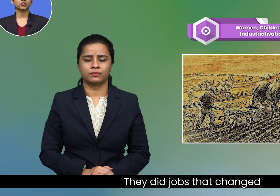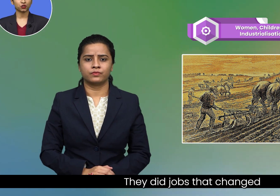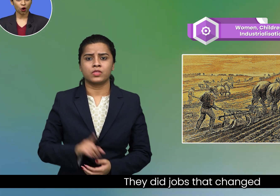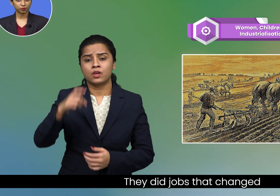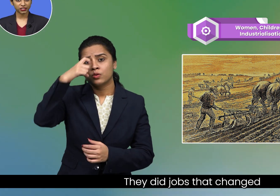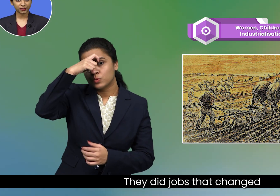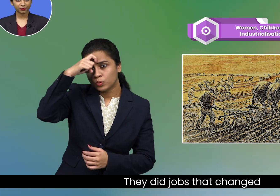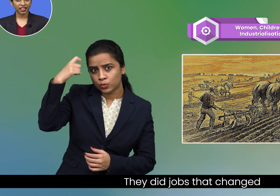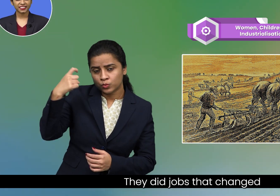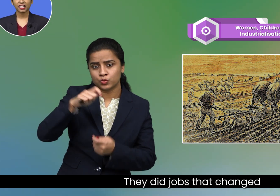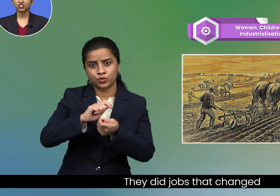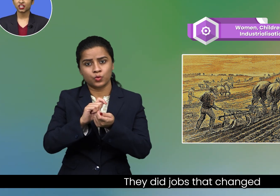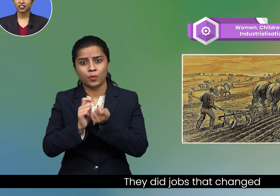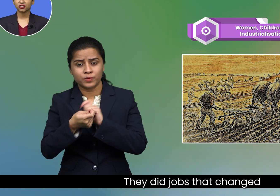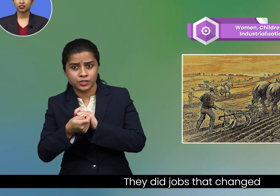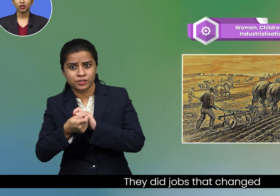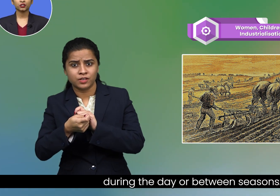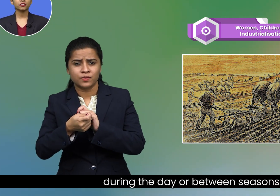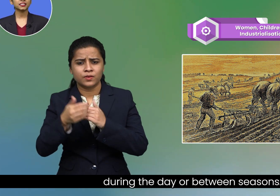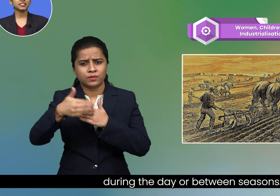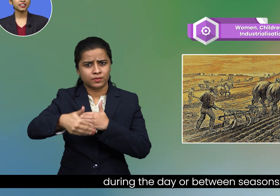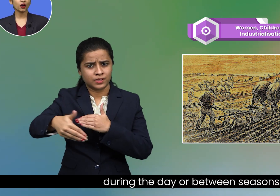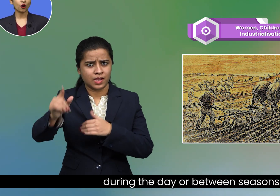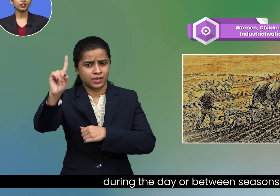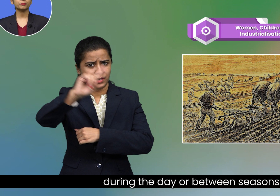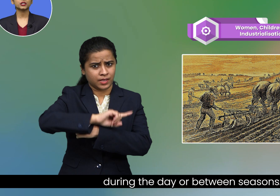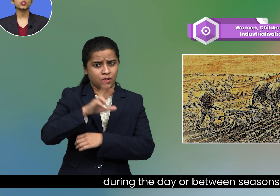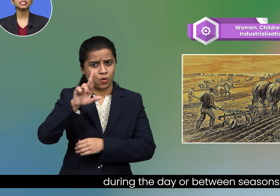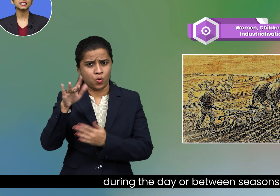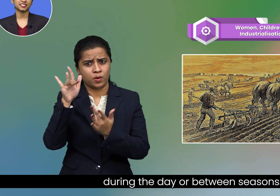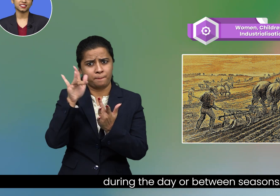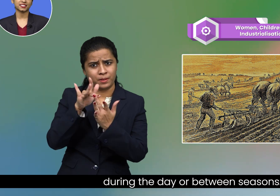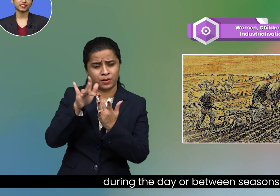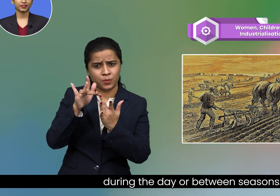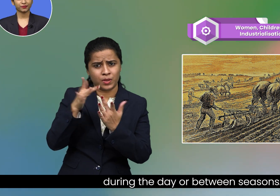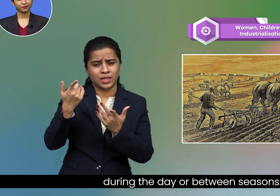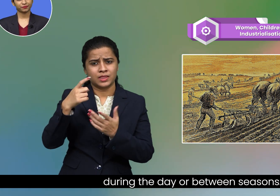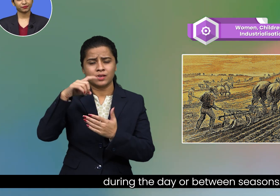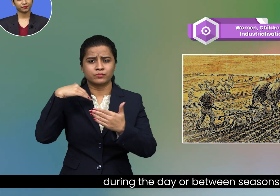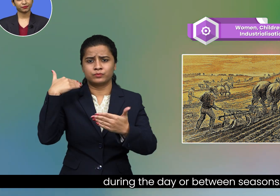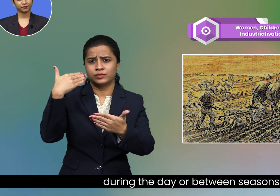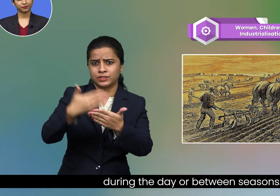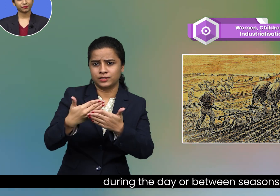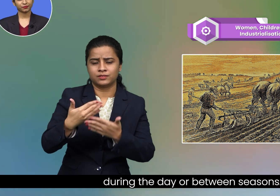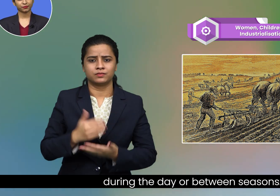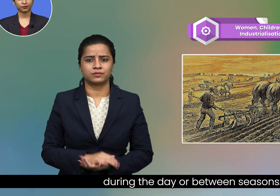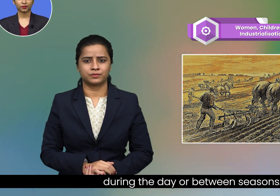They did jobs that changed during the day or between seasons.